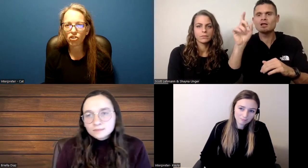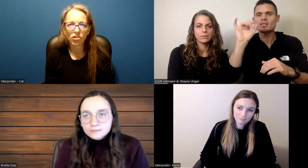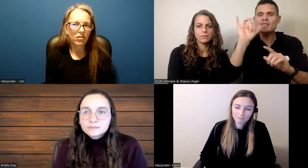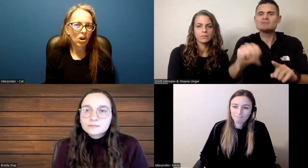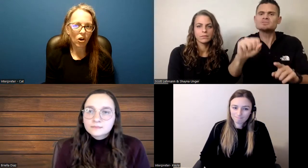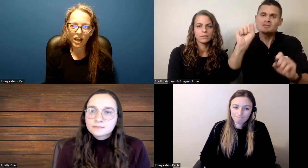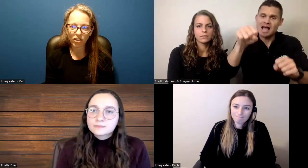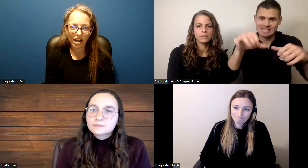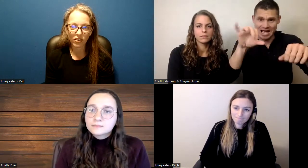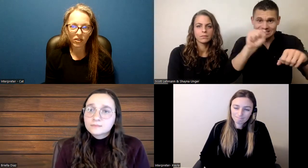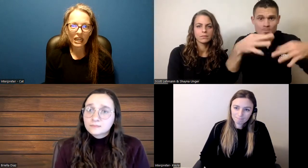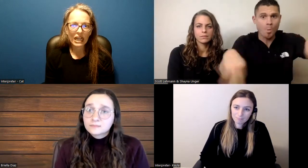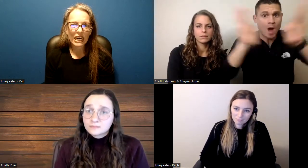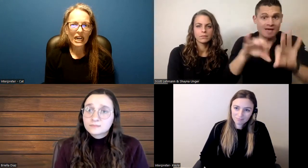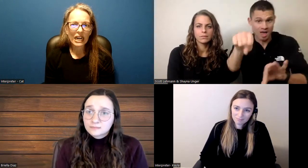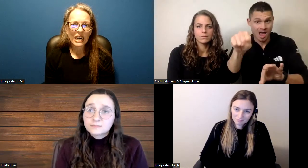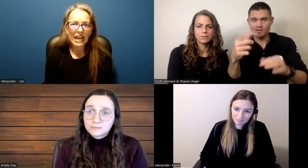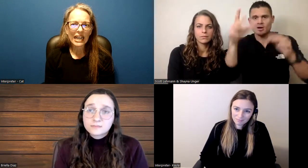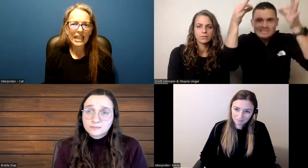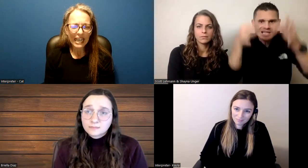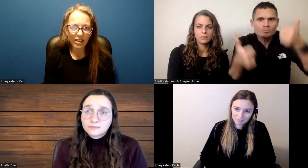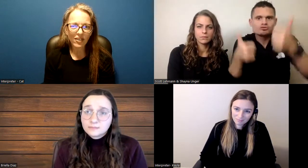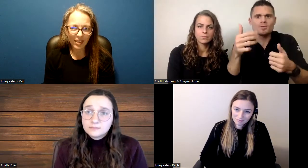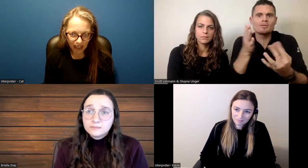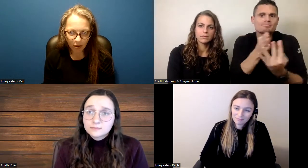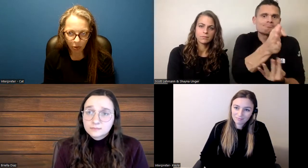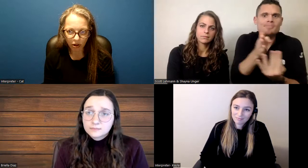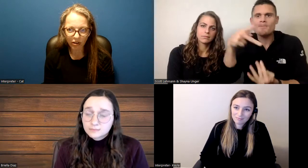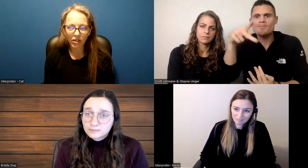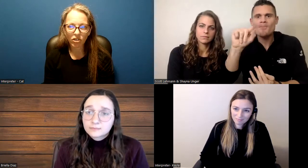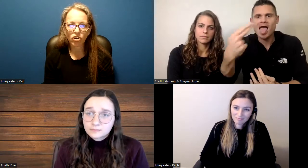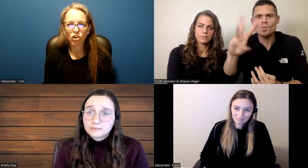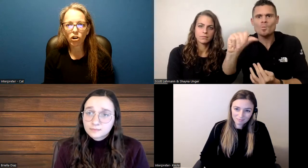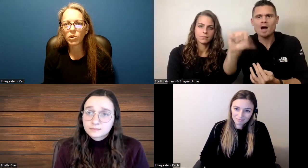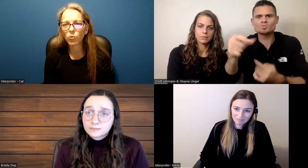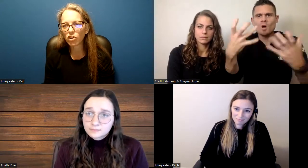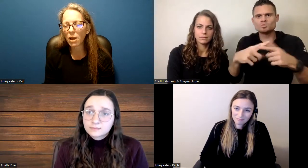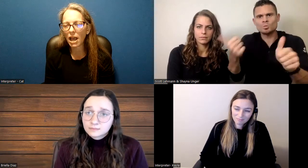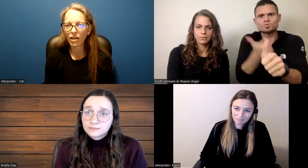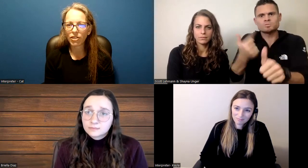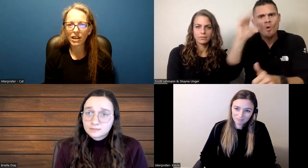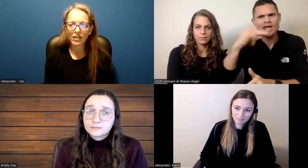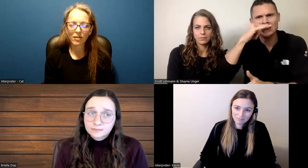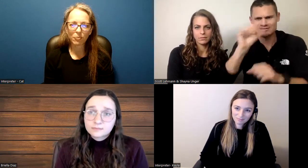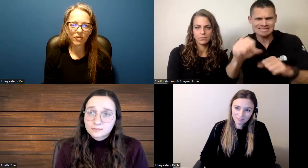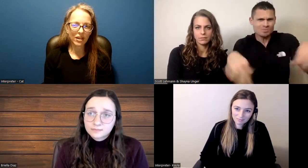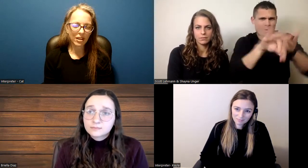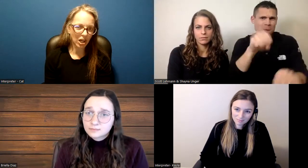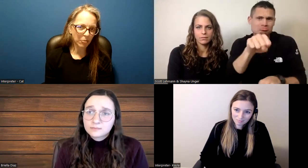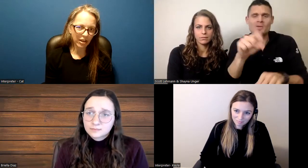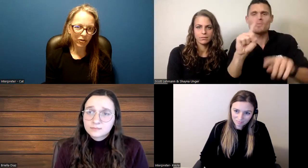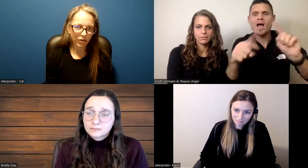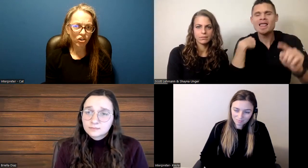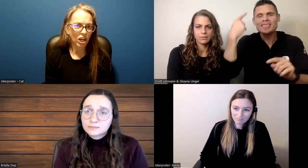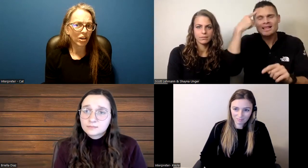speech, all that jazz. Yes, that is important to determine which path is, you